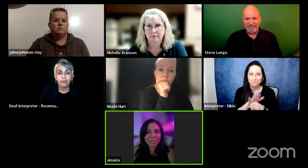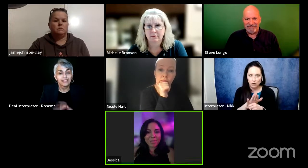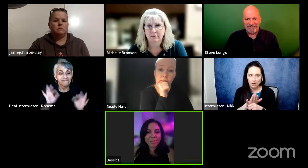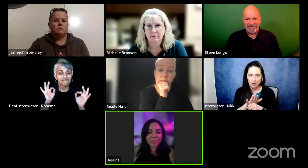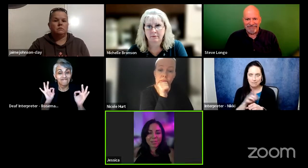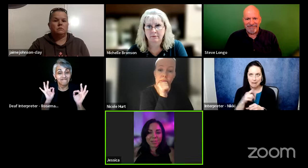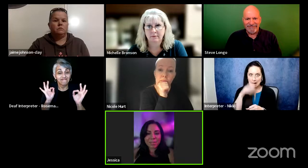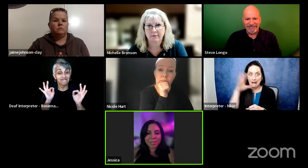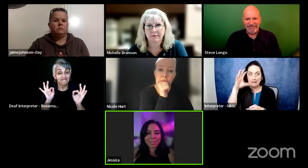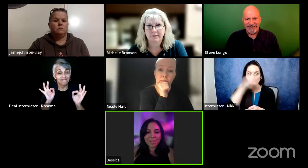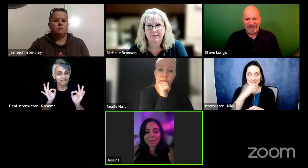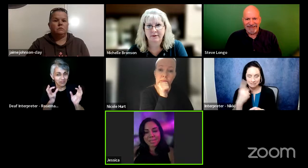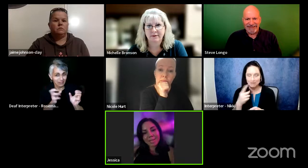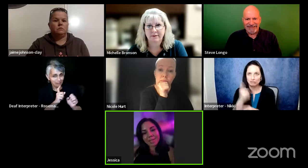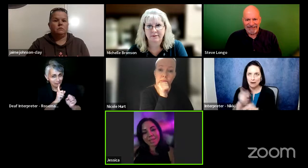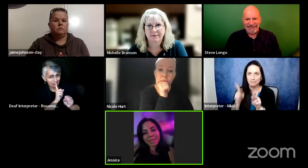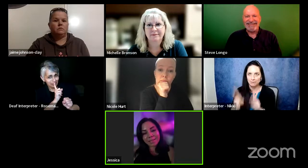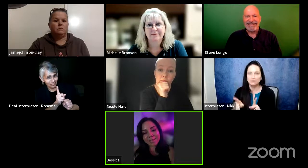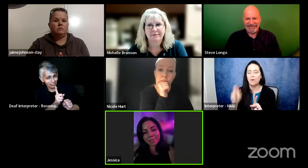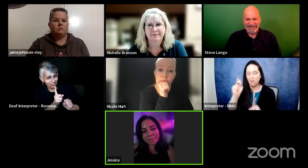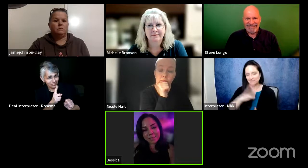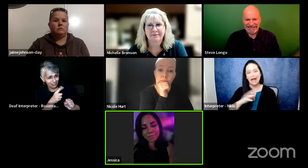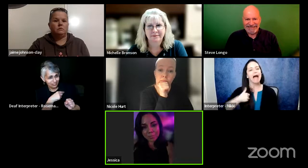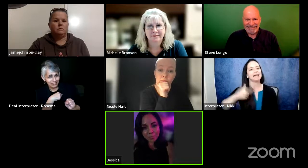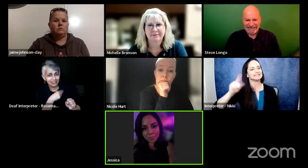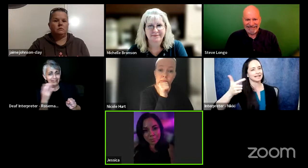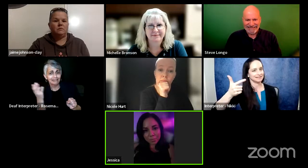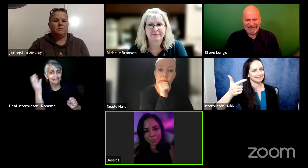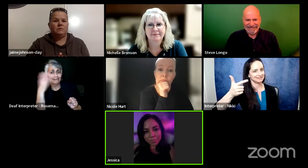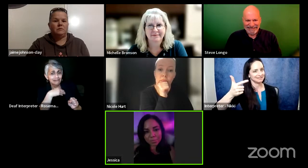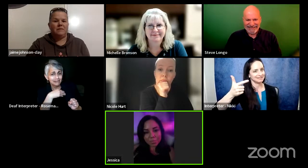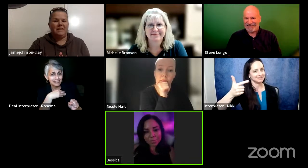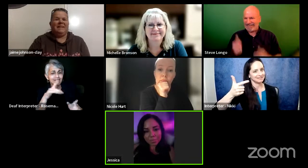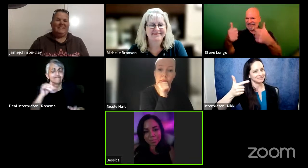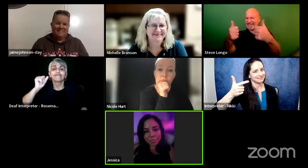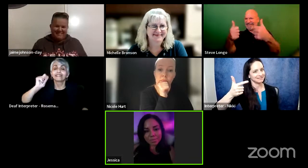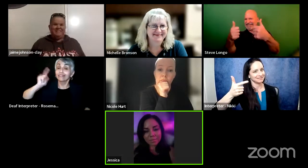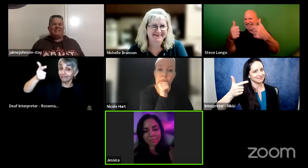was like, hold on, making sure I got the right person. Yes. Okay, I'll second that. Yes.